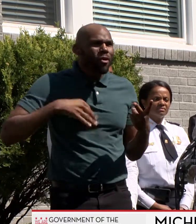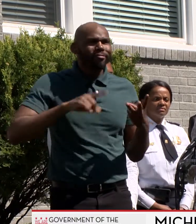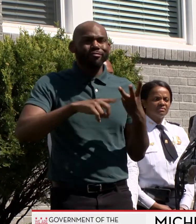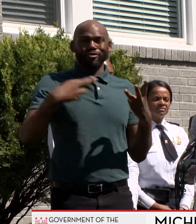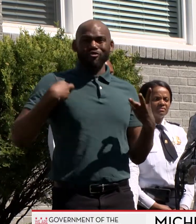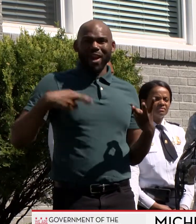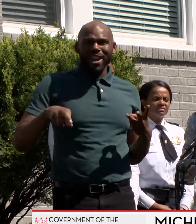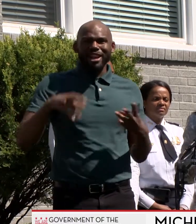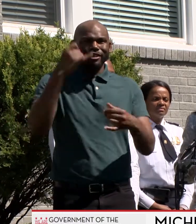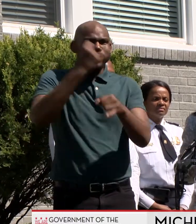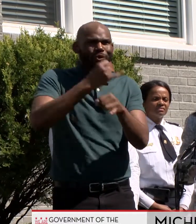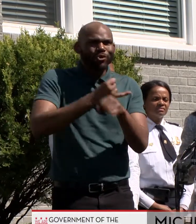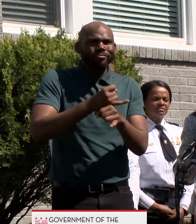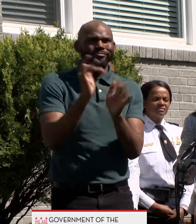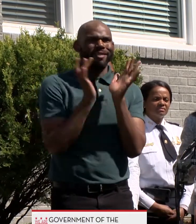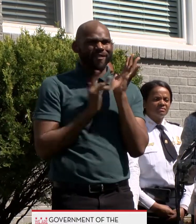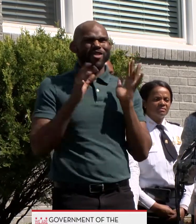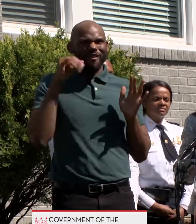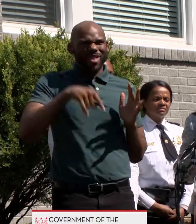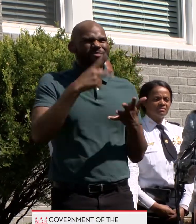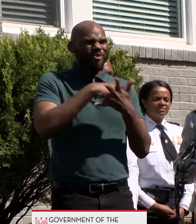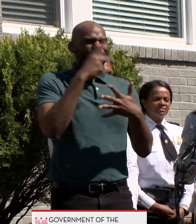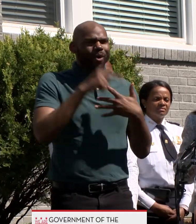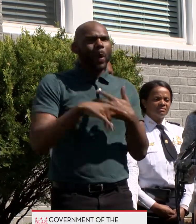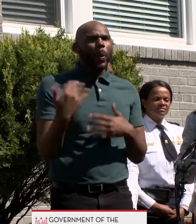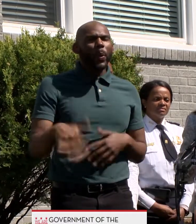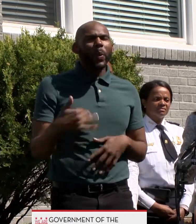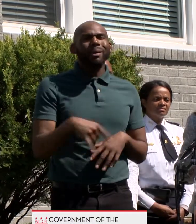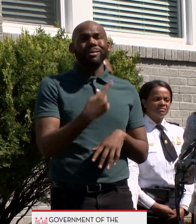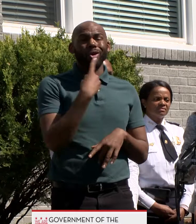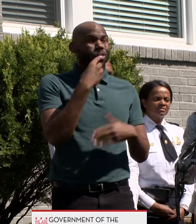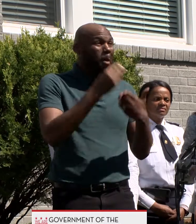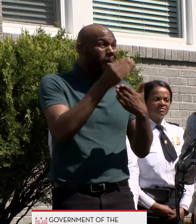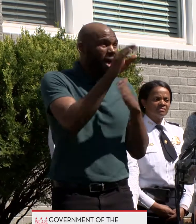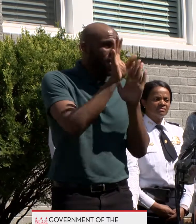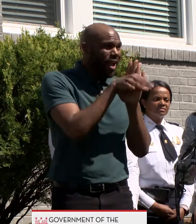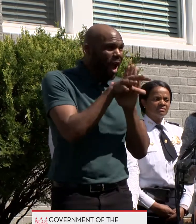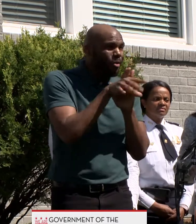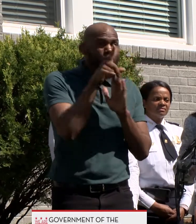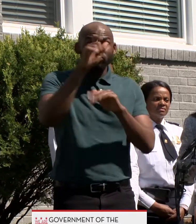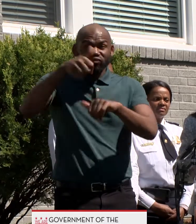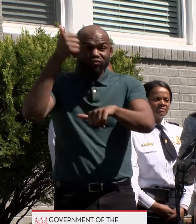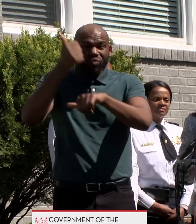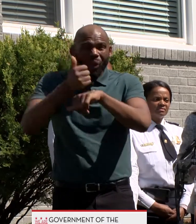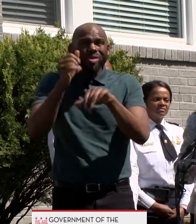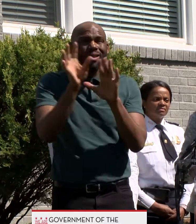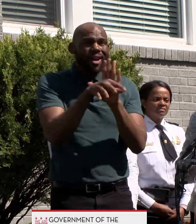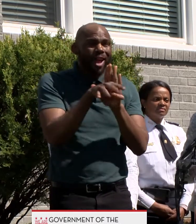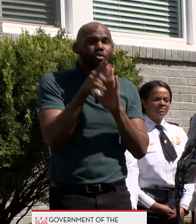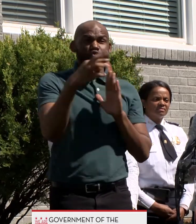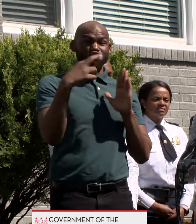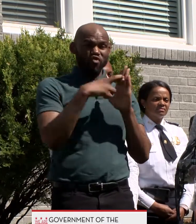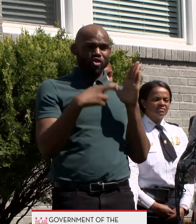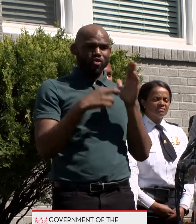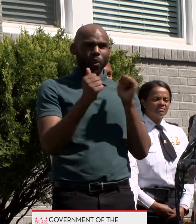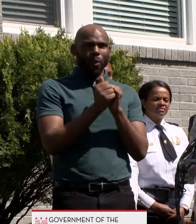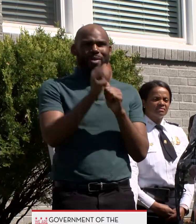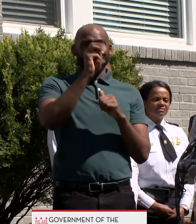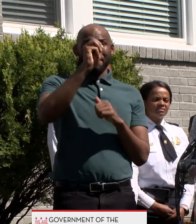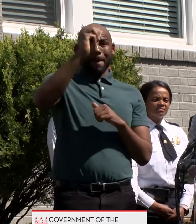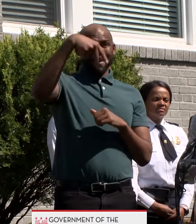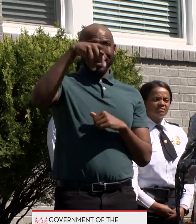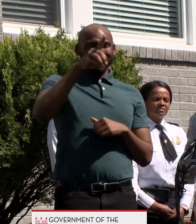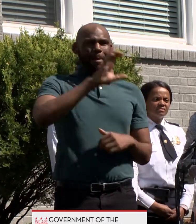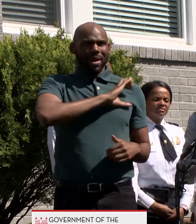religious institutions have taken advantage of this program. As she said, you purchase the camera, you install the camera, you register it with MPD, and